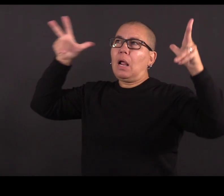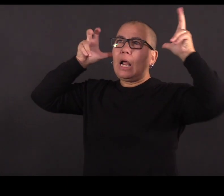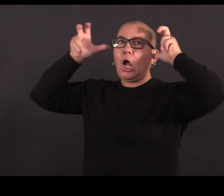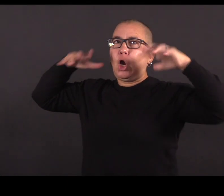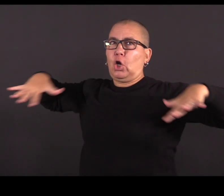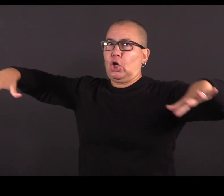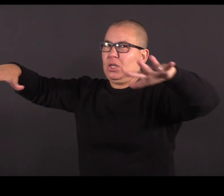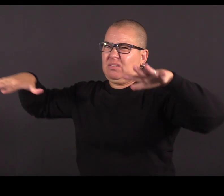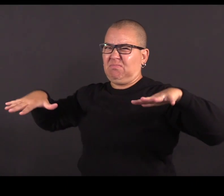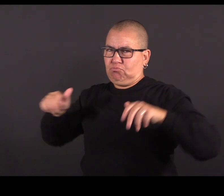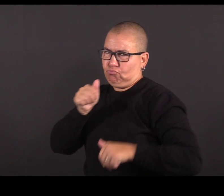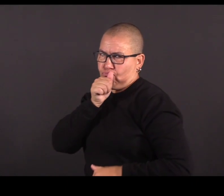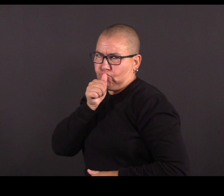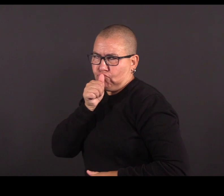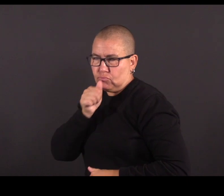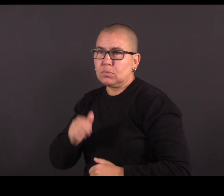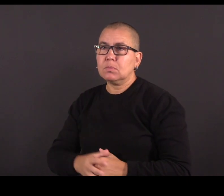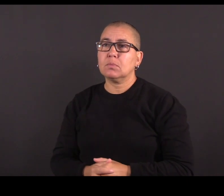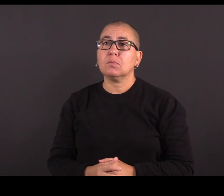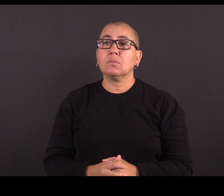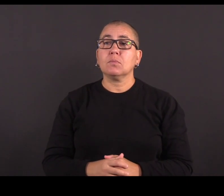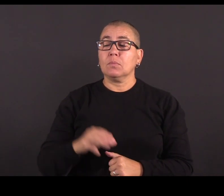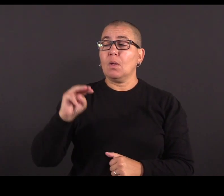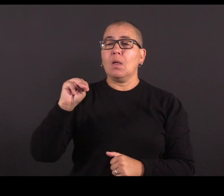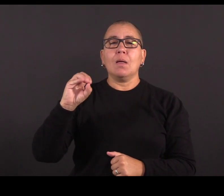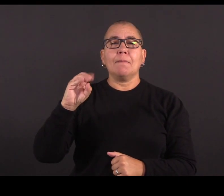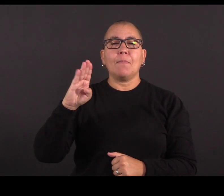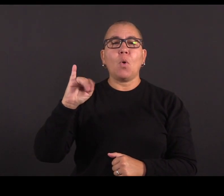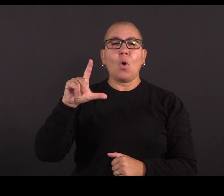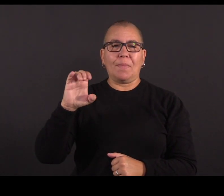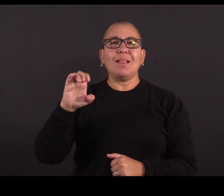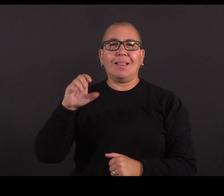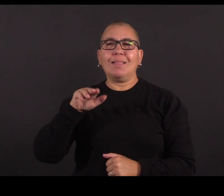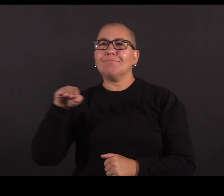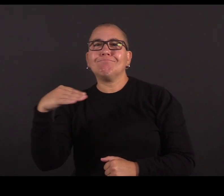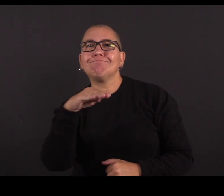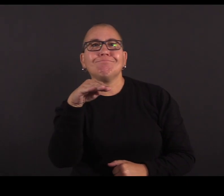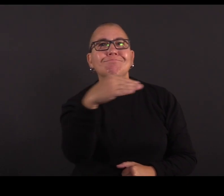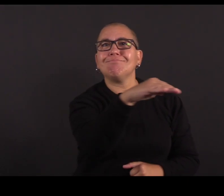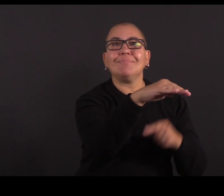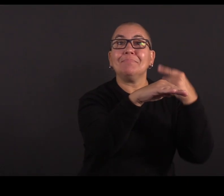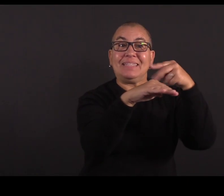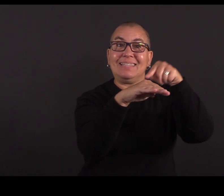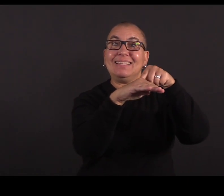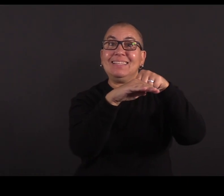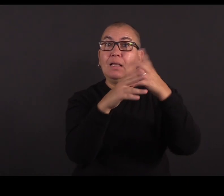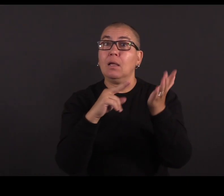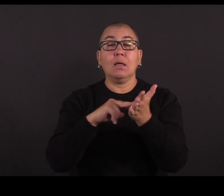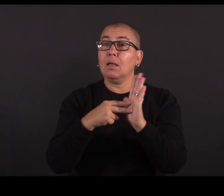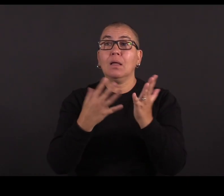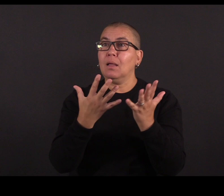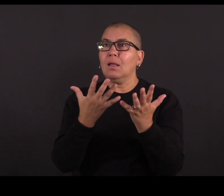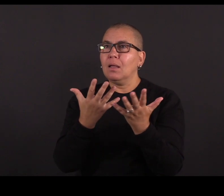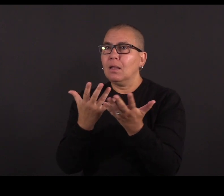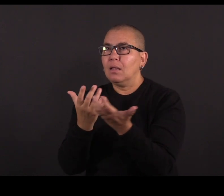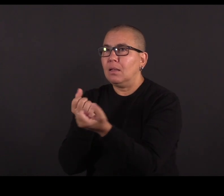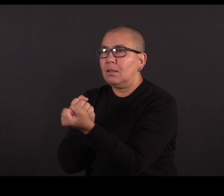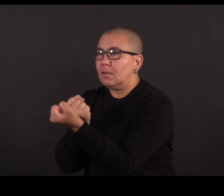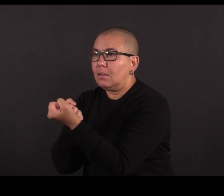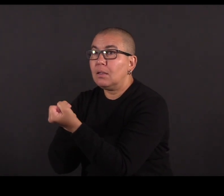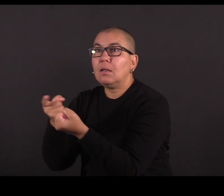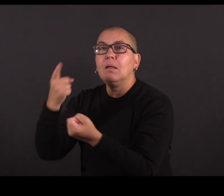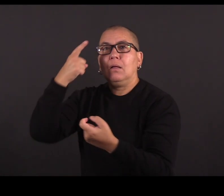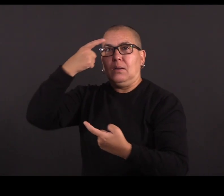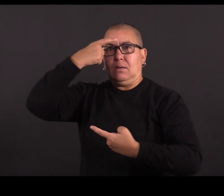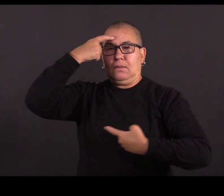Mobile advocacy is not a crisis response, it is a supportive, trauma informed exploration of the survivor's